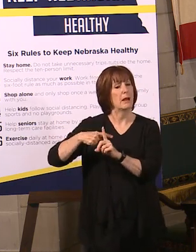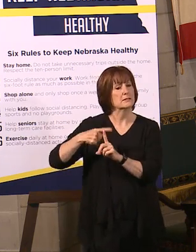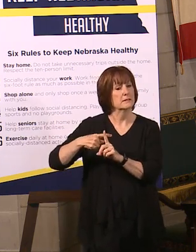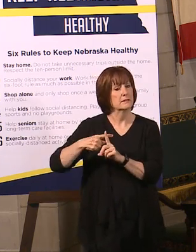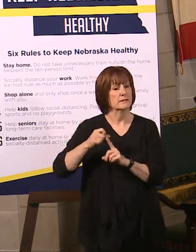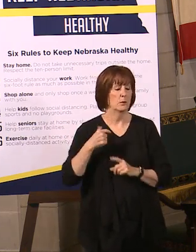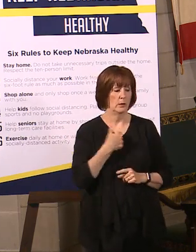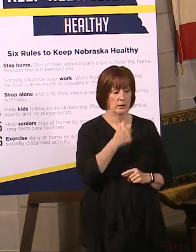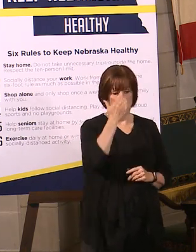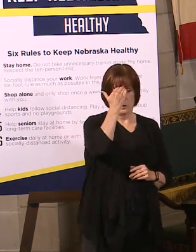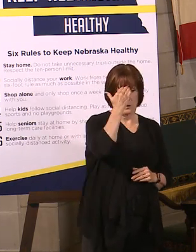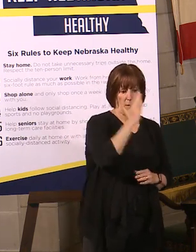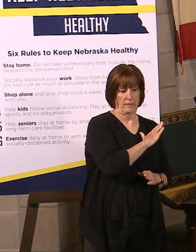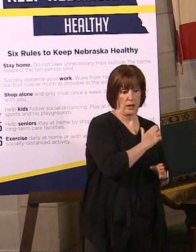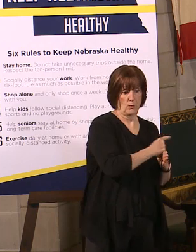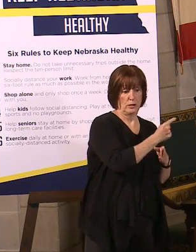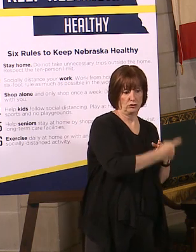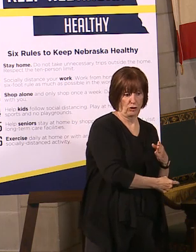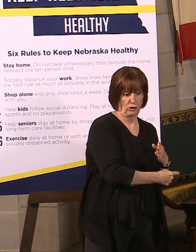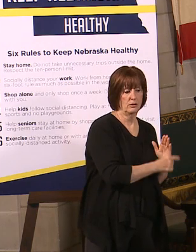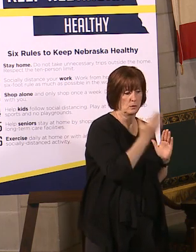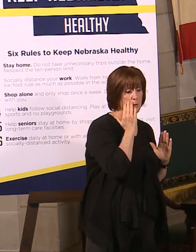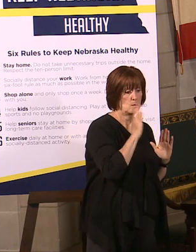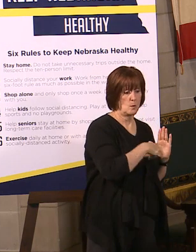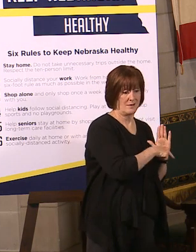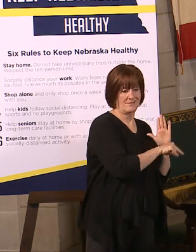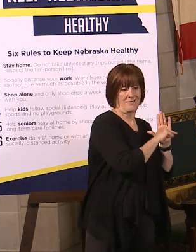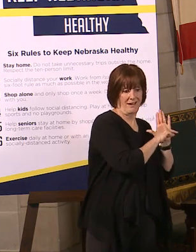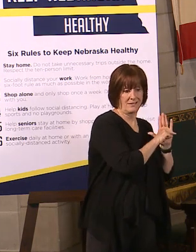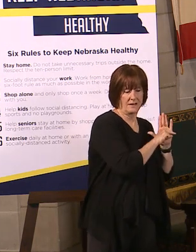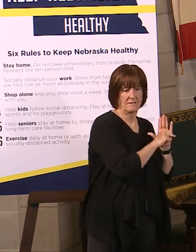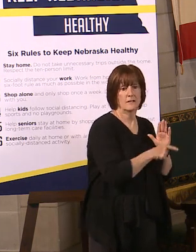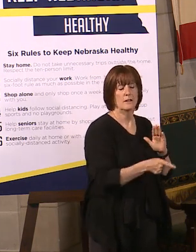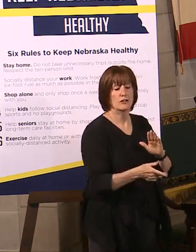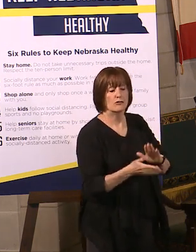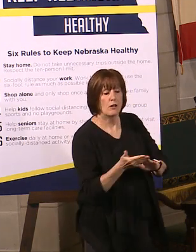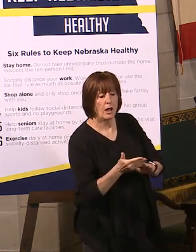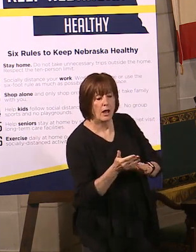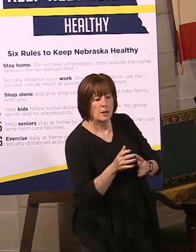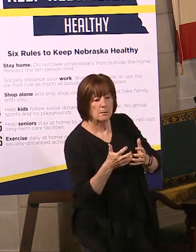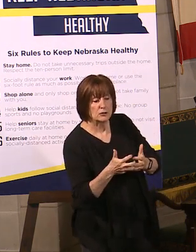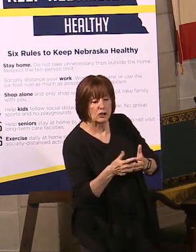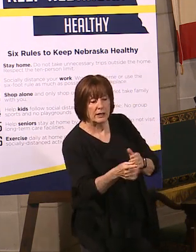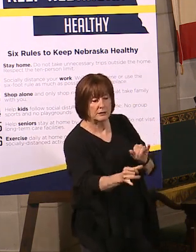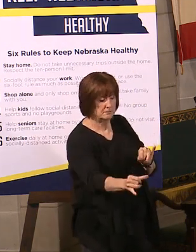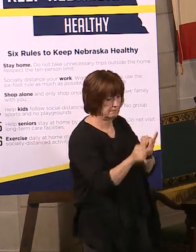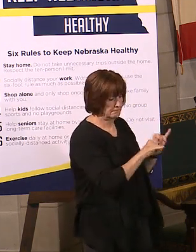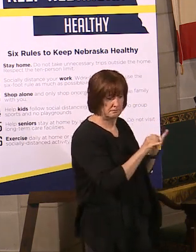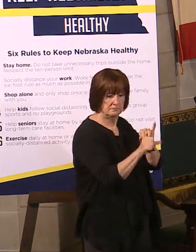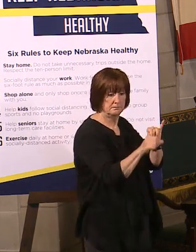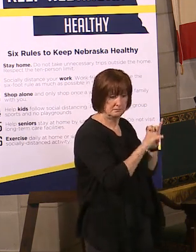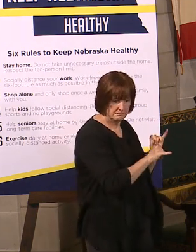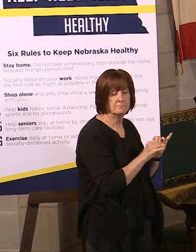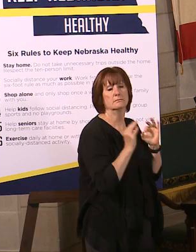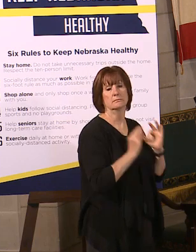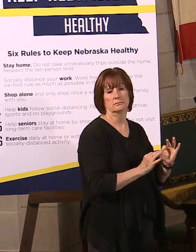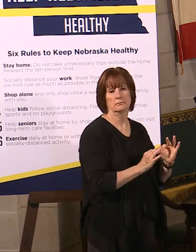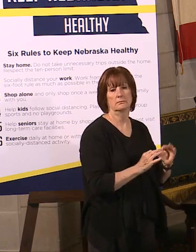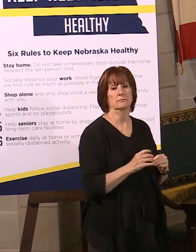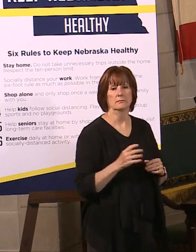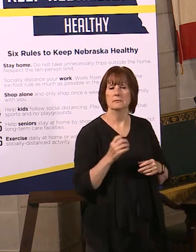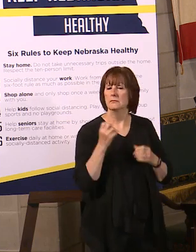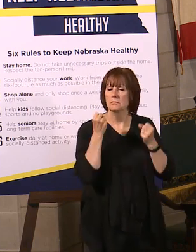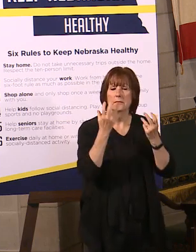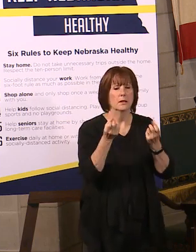negative or positive, and we will run it through that machine and make sure that the result is what we expected it to be. That's the validation process, and we do that